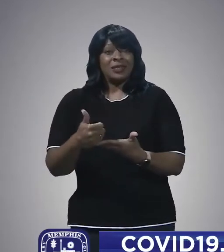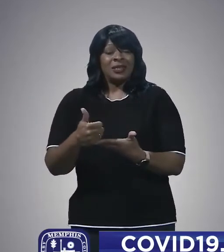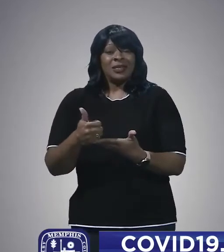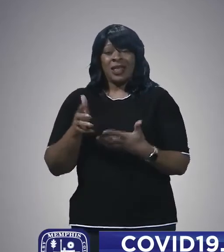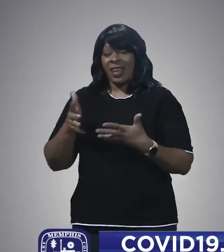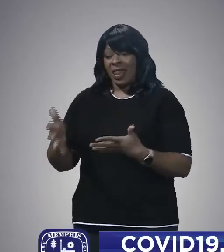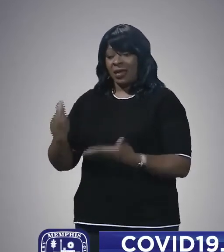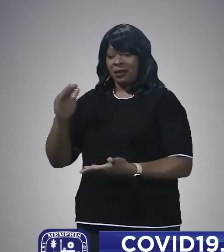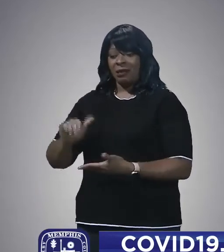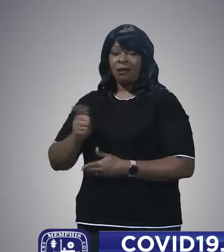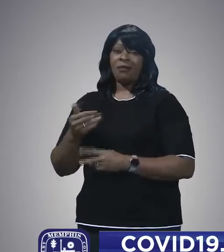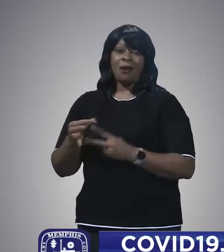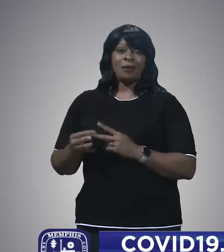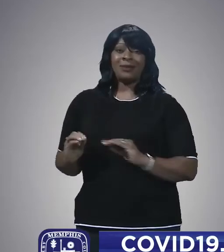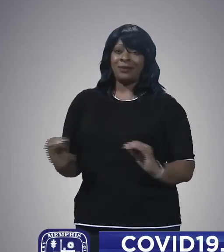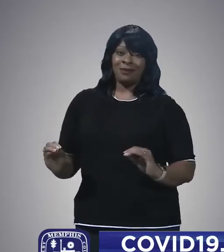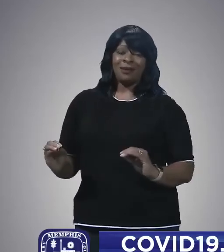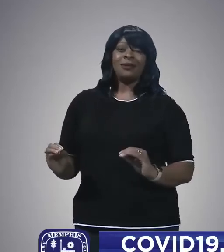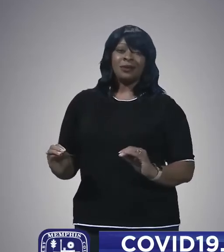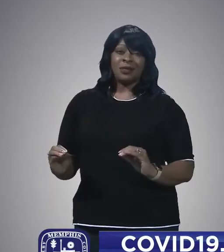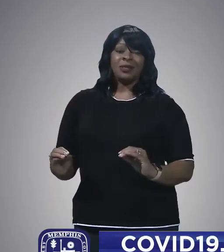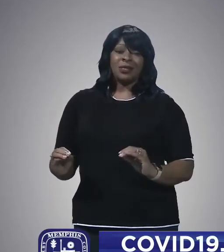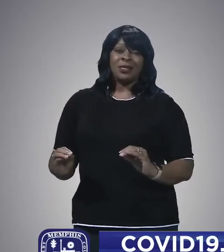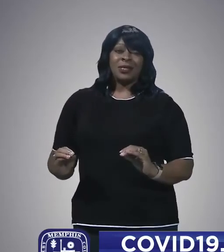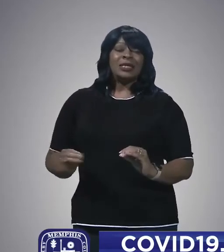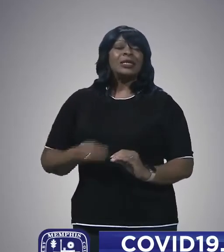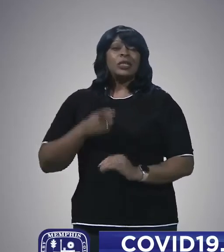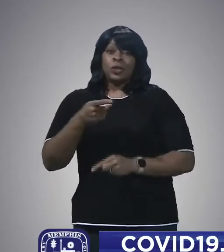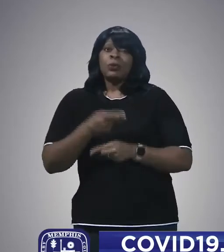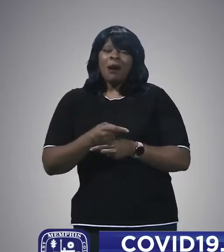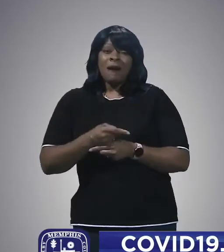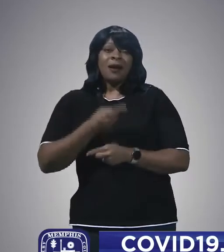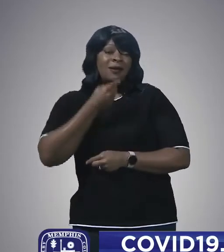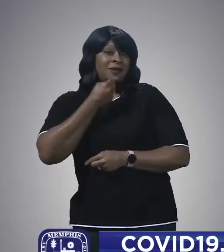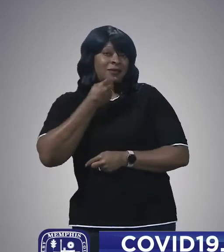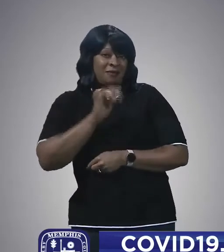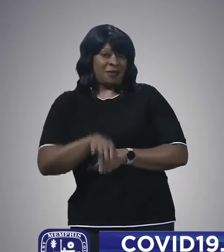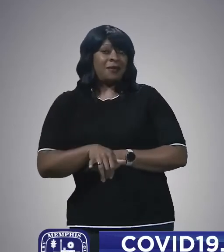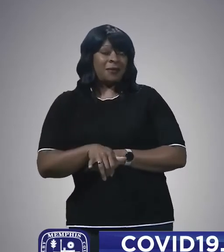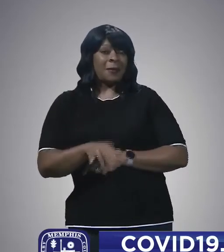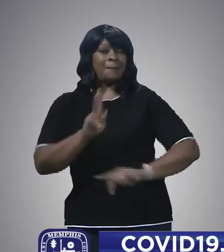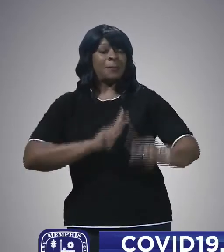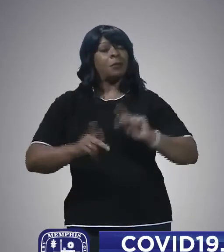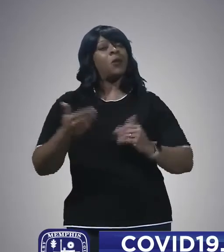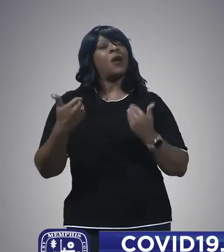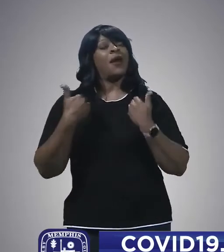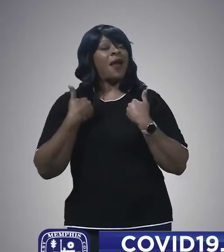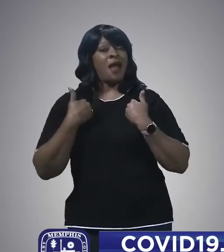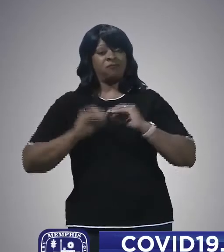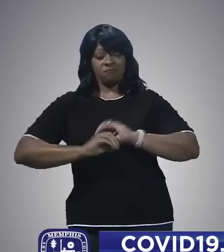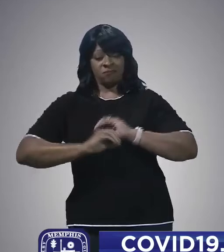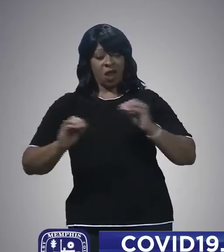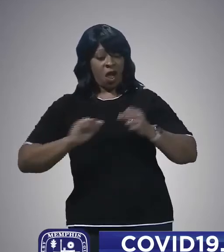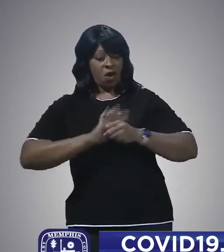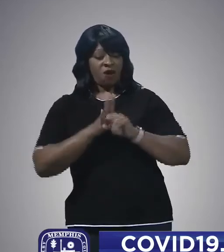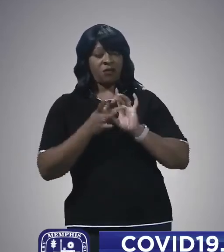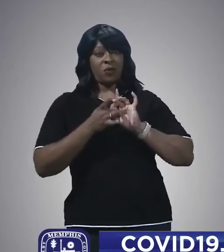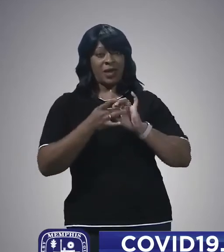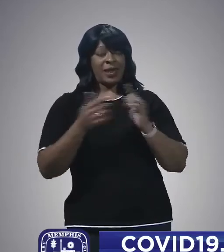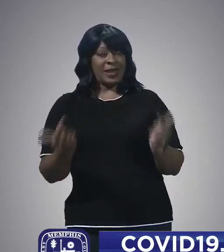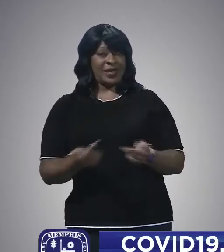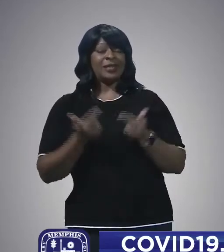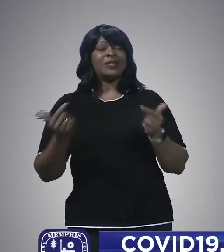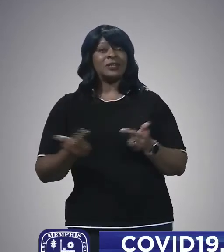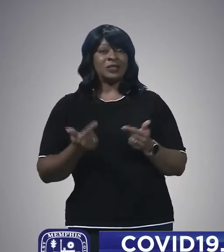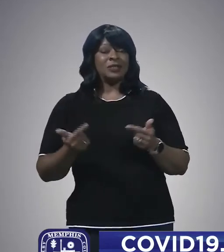very few other options. And so I think you're right to say that people who have non-COVID related injuries are being